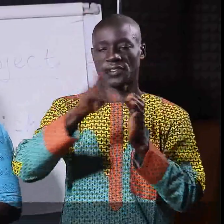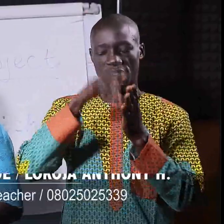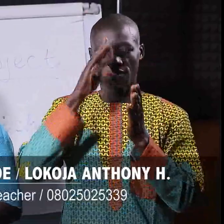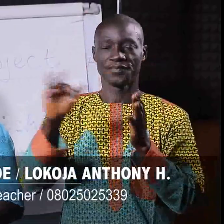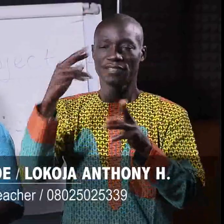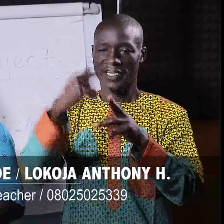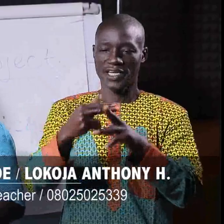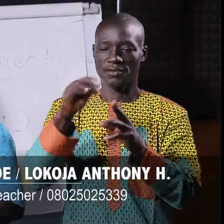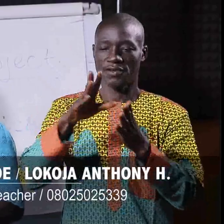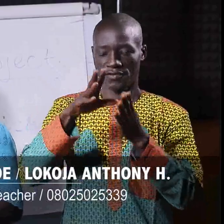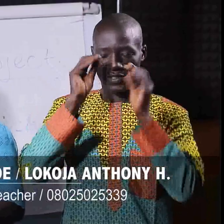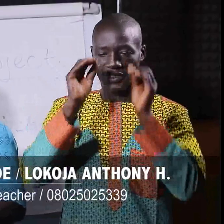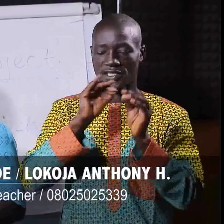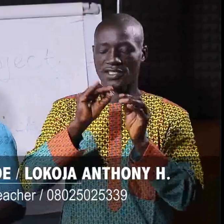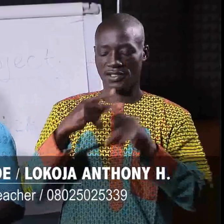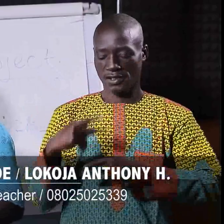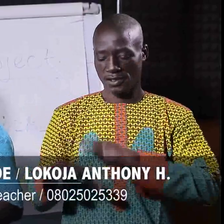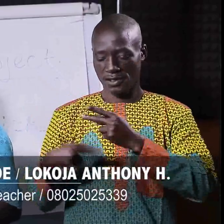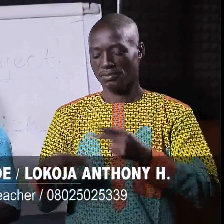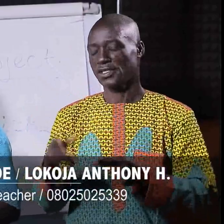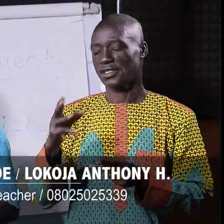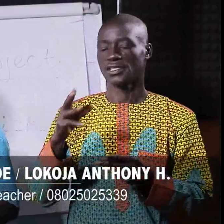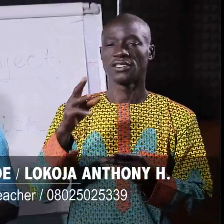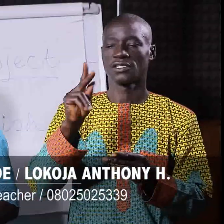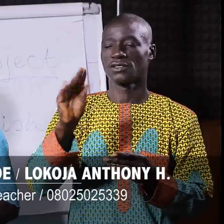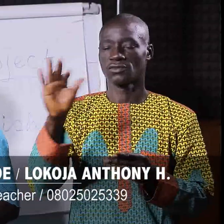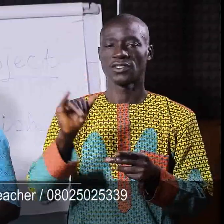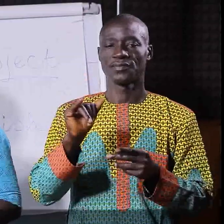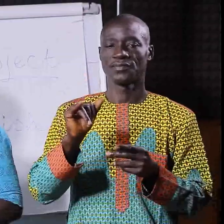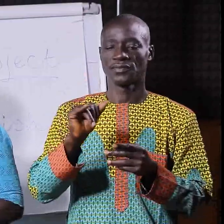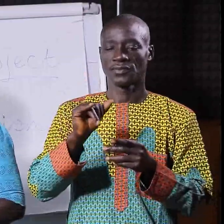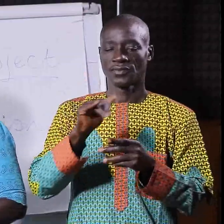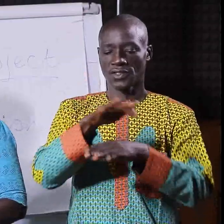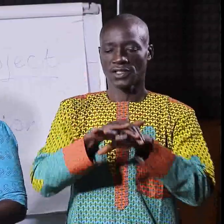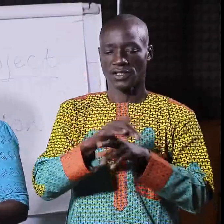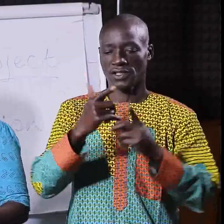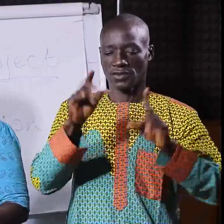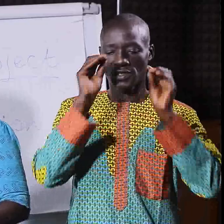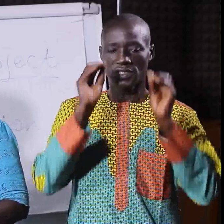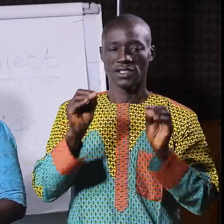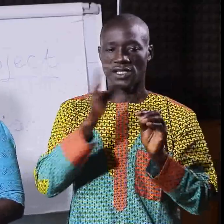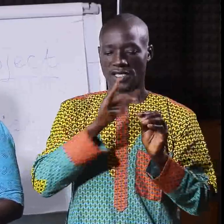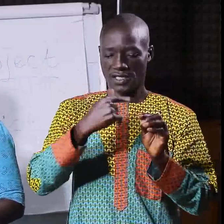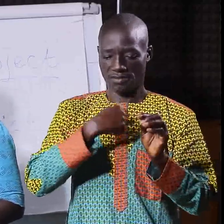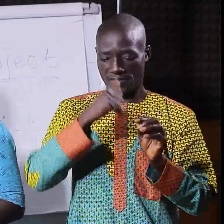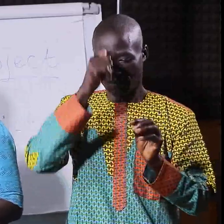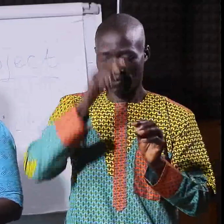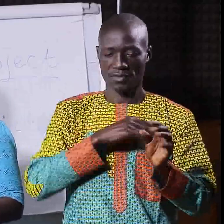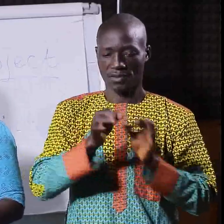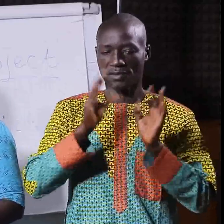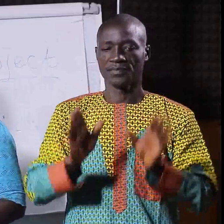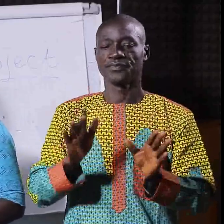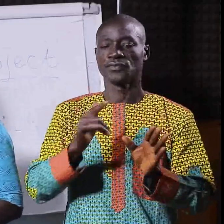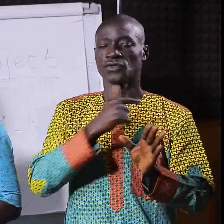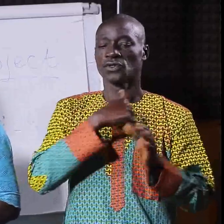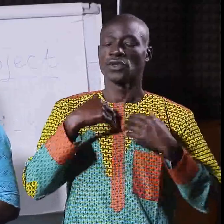is Mercy Bainta Kude, one of your regular English language teachers. We have talked about so many things in